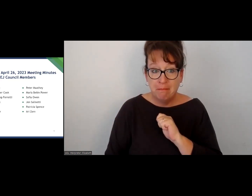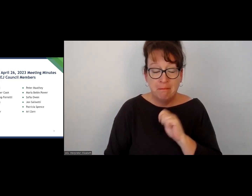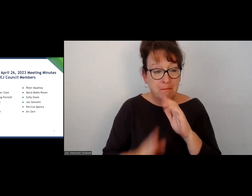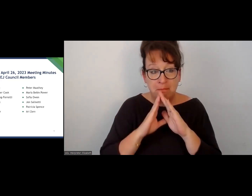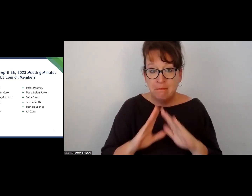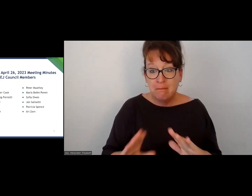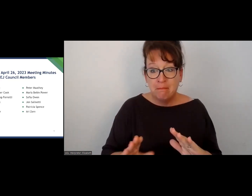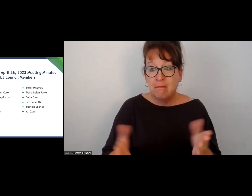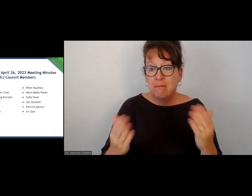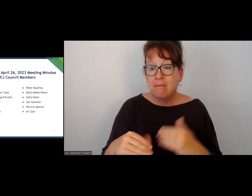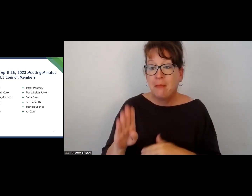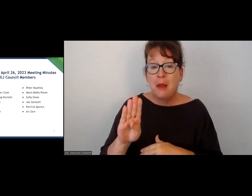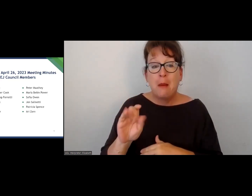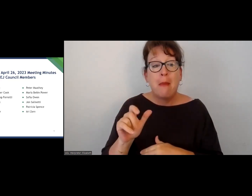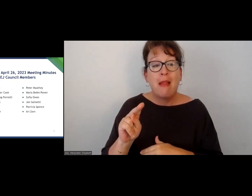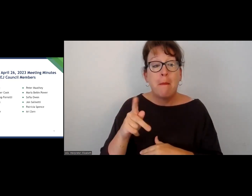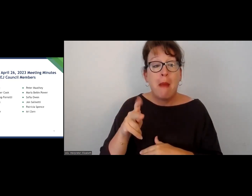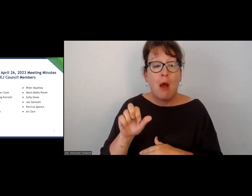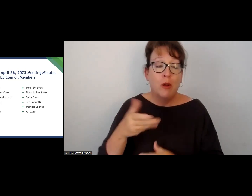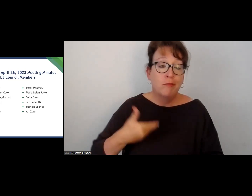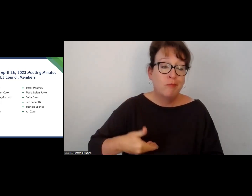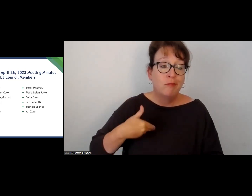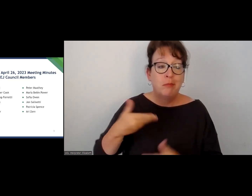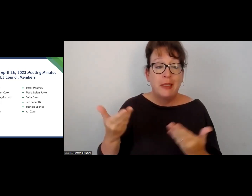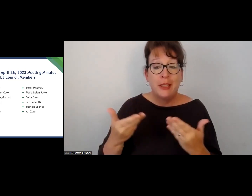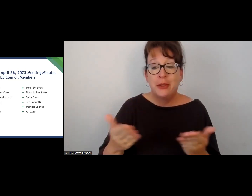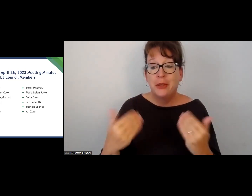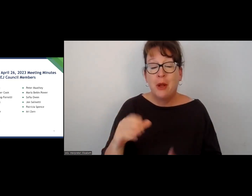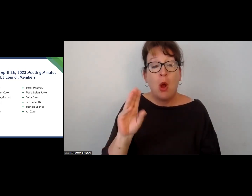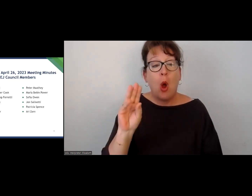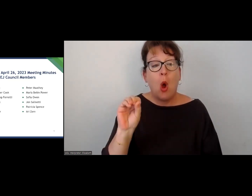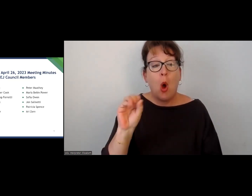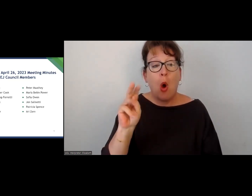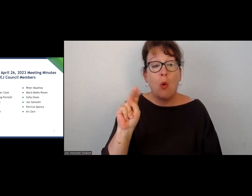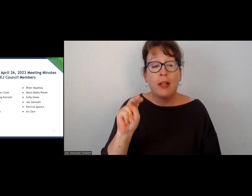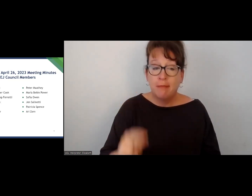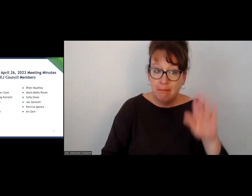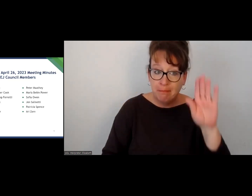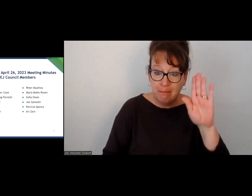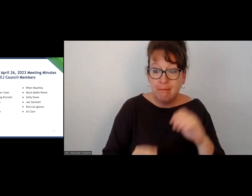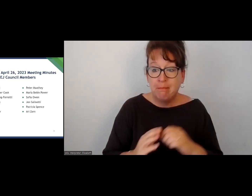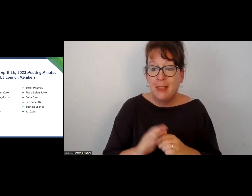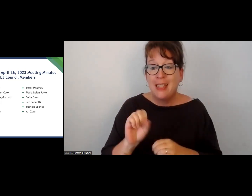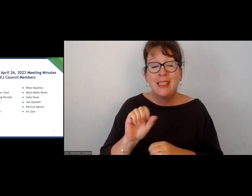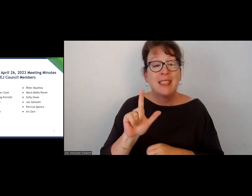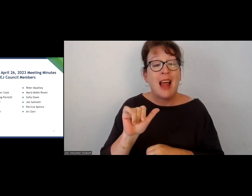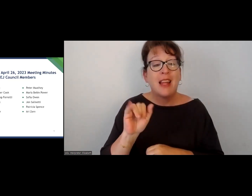Maria Belén Power, I am here. Sophia Owen. Here. Jen Salonetti.